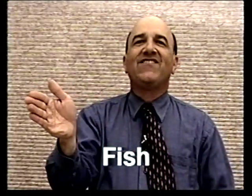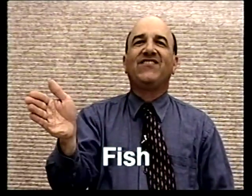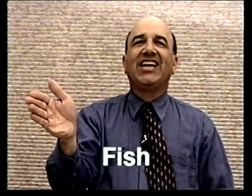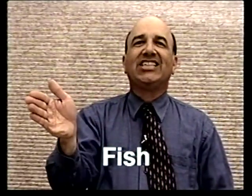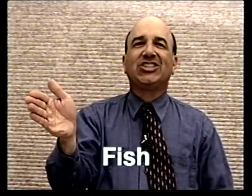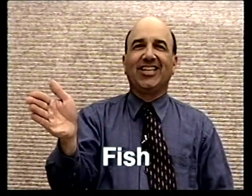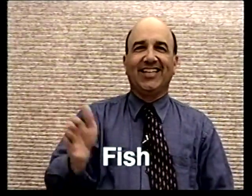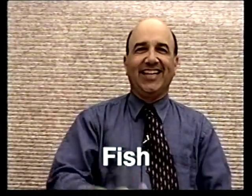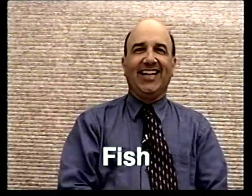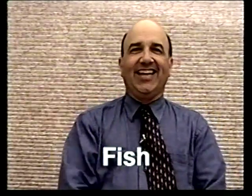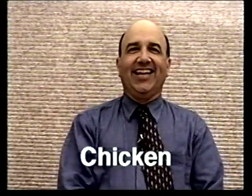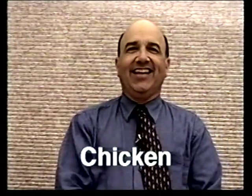fish.